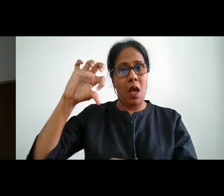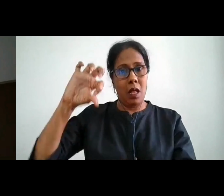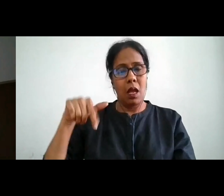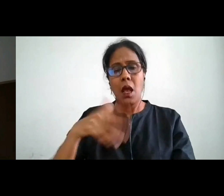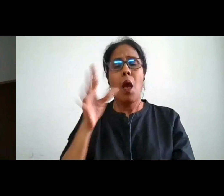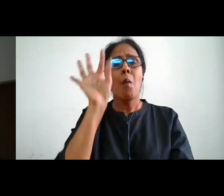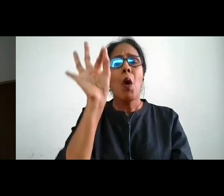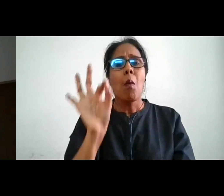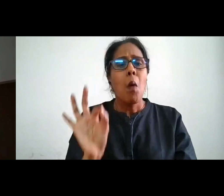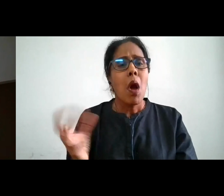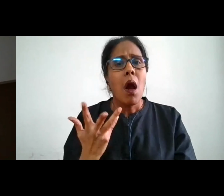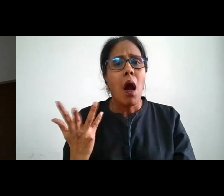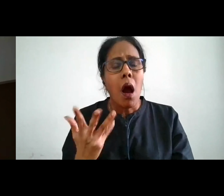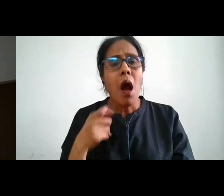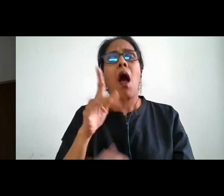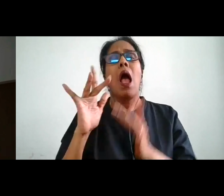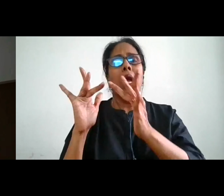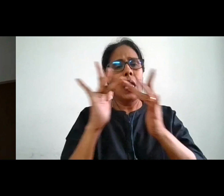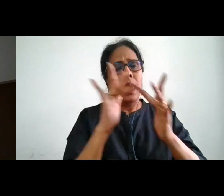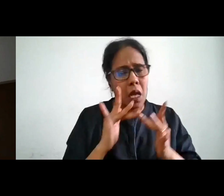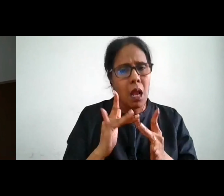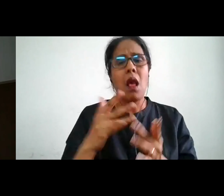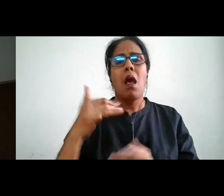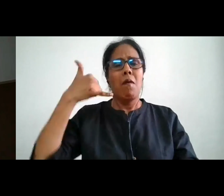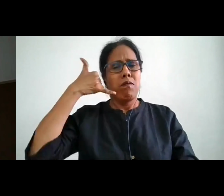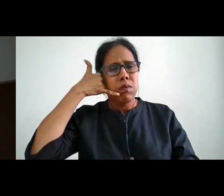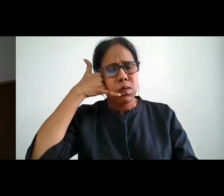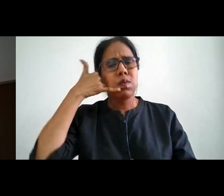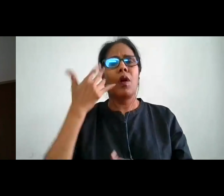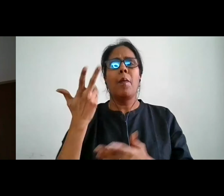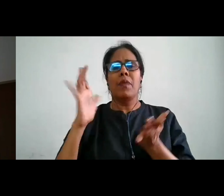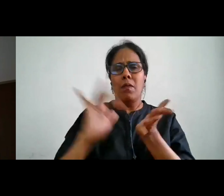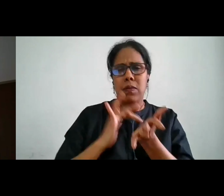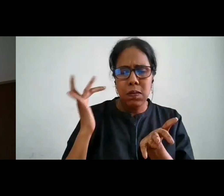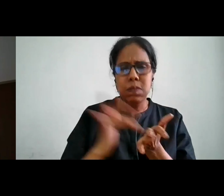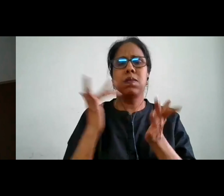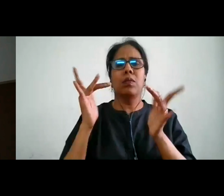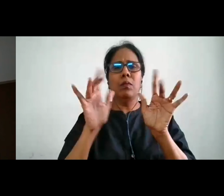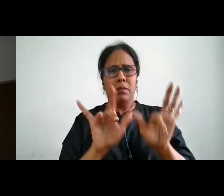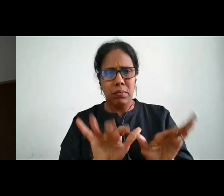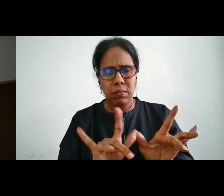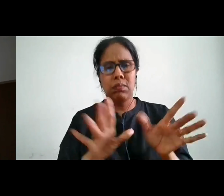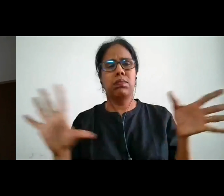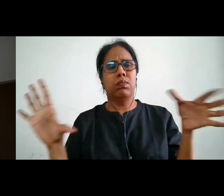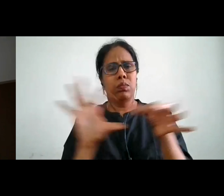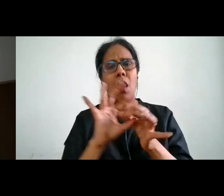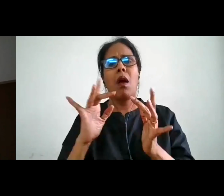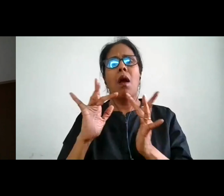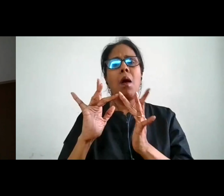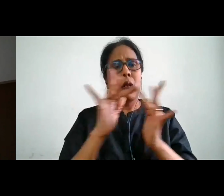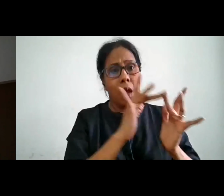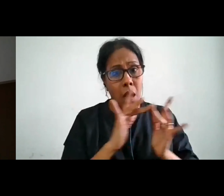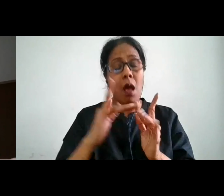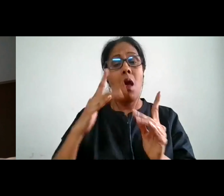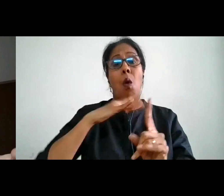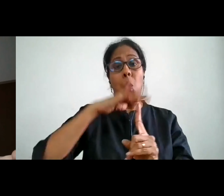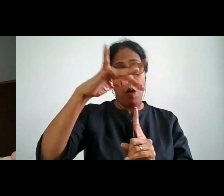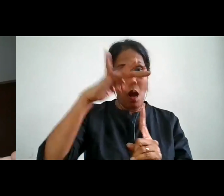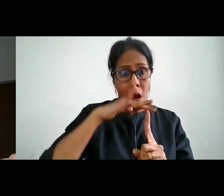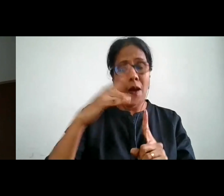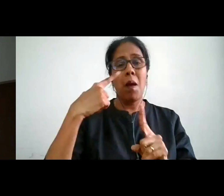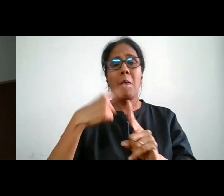of internet, fixed and mobile networks, but also Wi-Fi, also sat